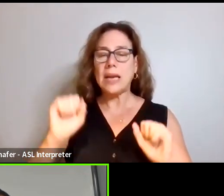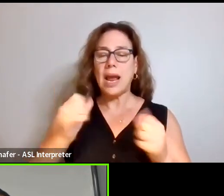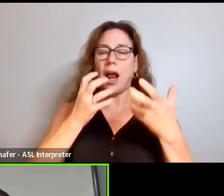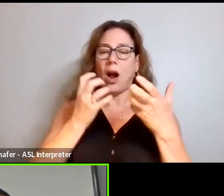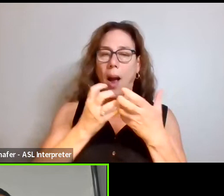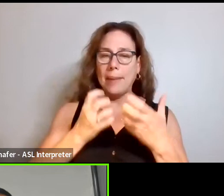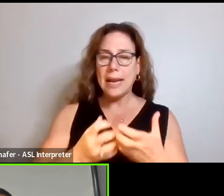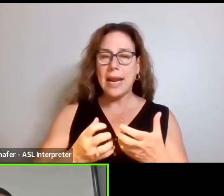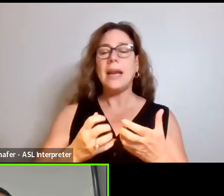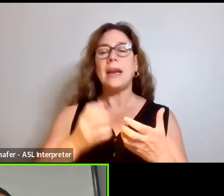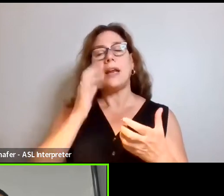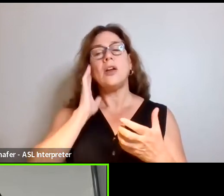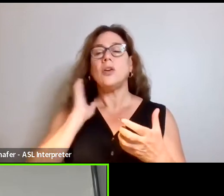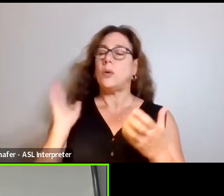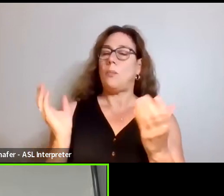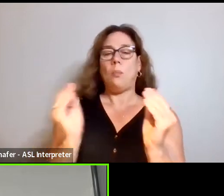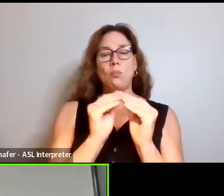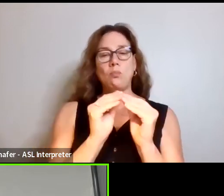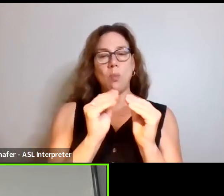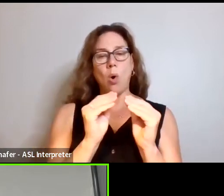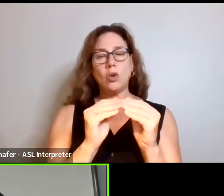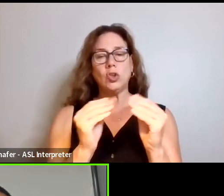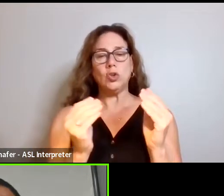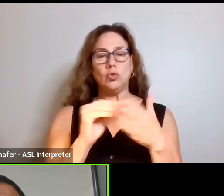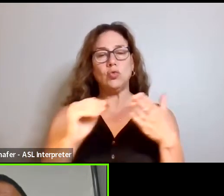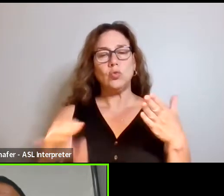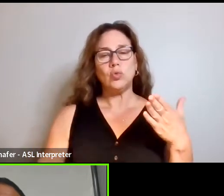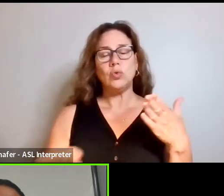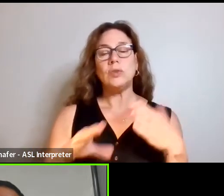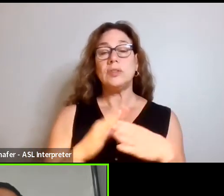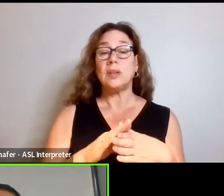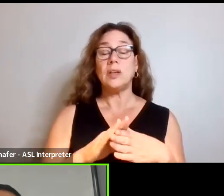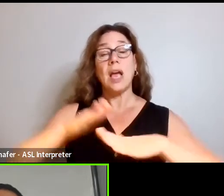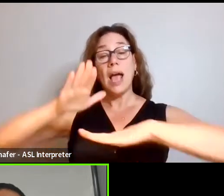our incoming students. Our afternoon classes, we